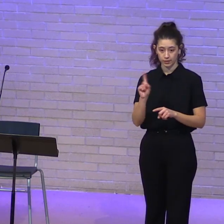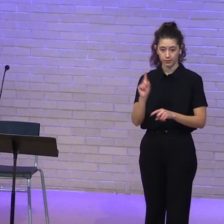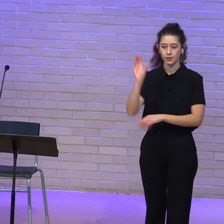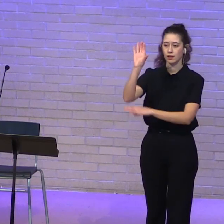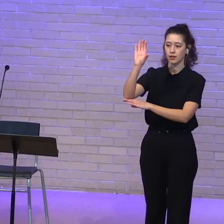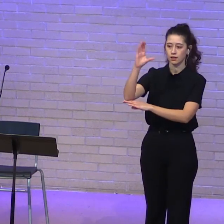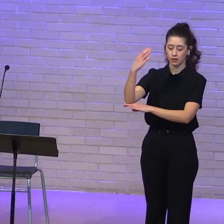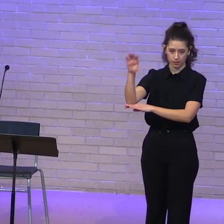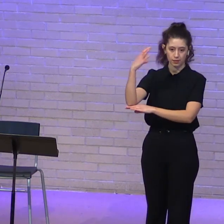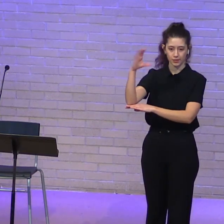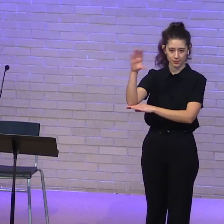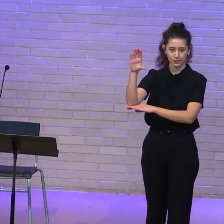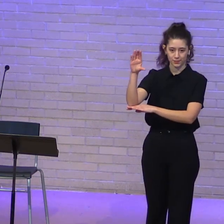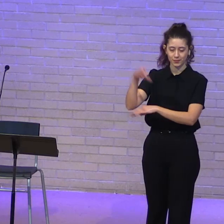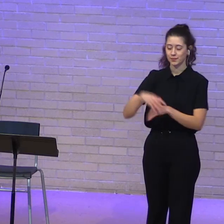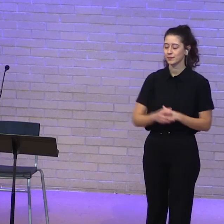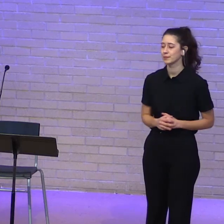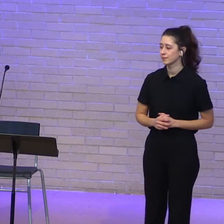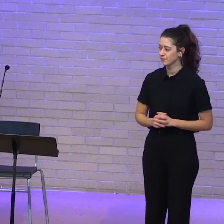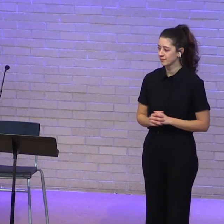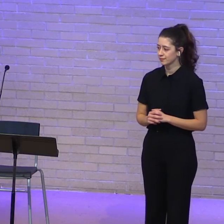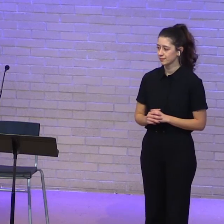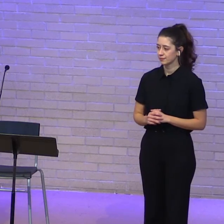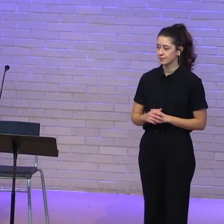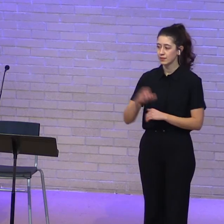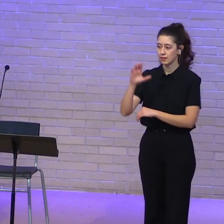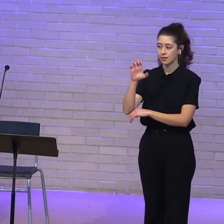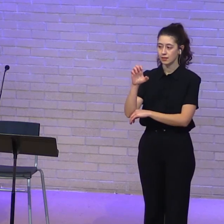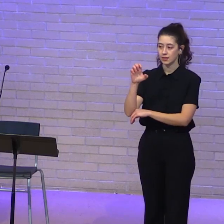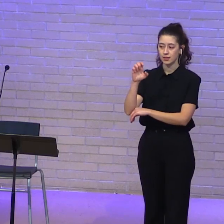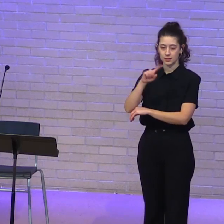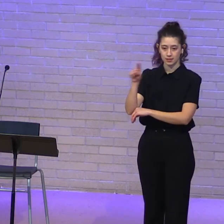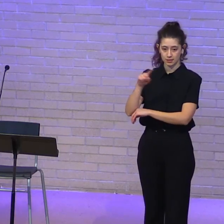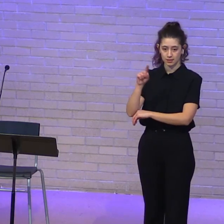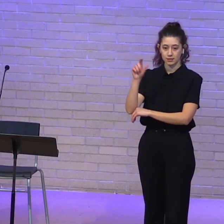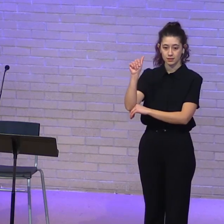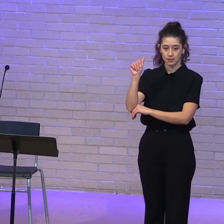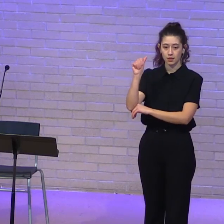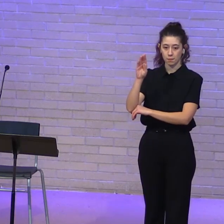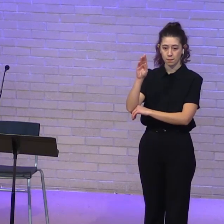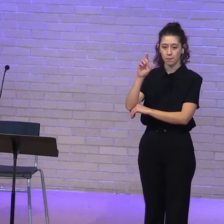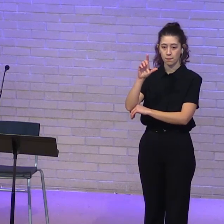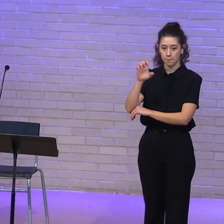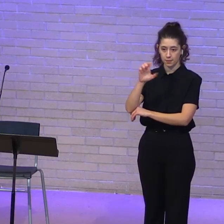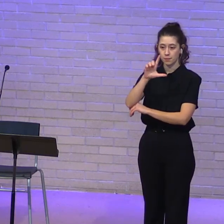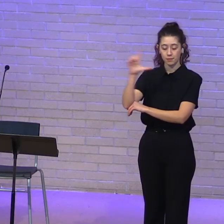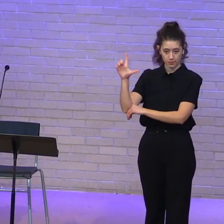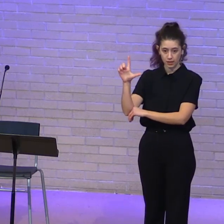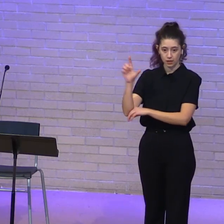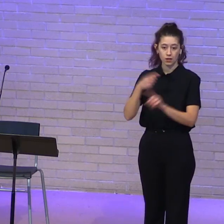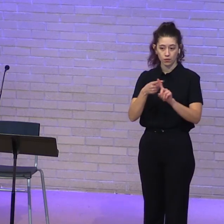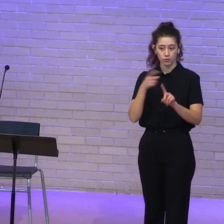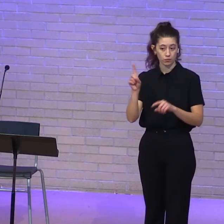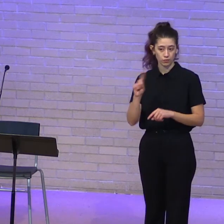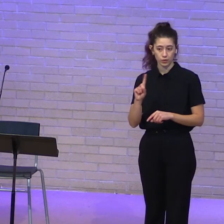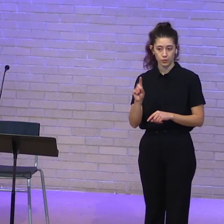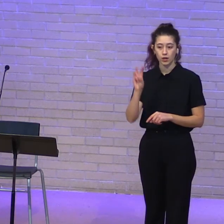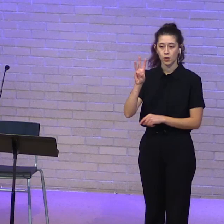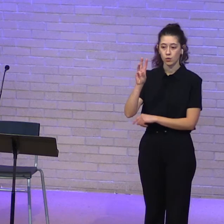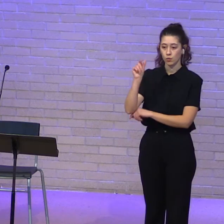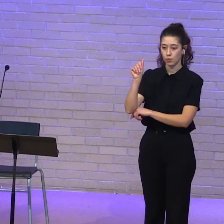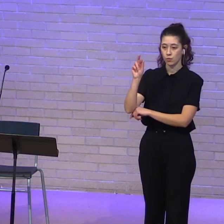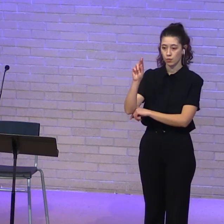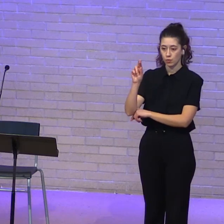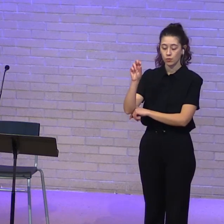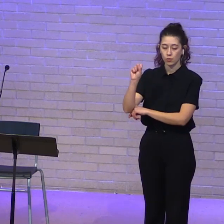Isabel Woodcox, who is an environmental science major from Warsaw, Indiana. And then we'll round off our storytelling